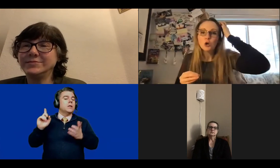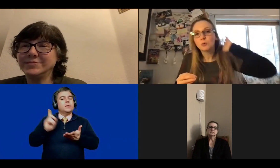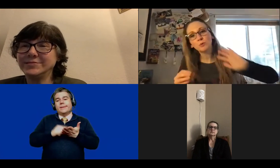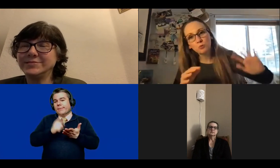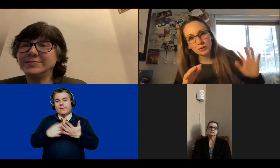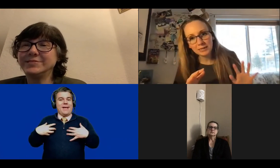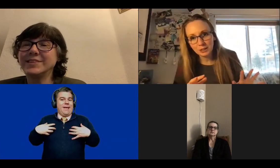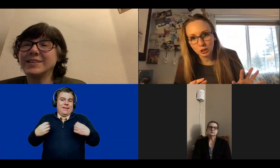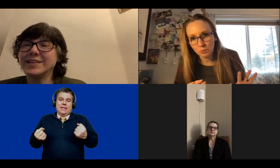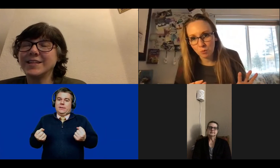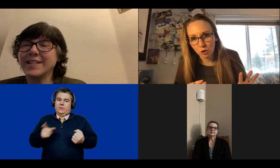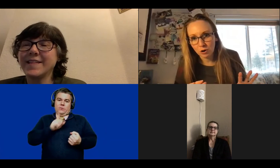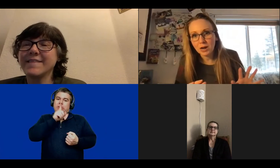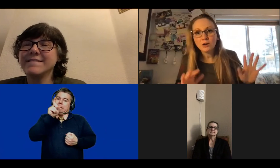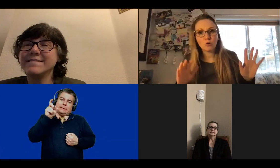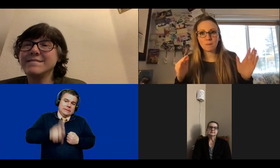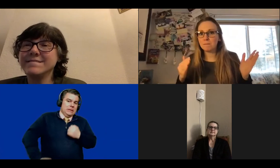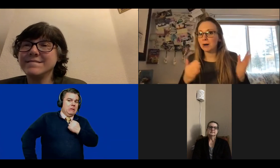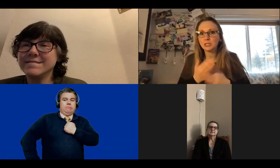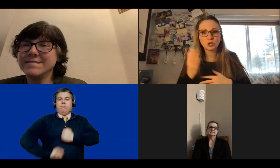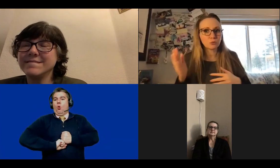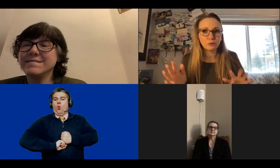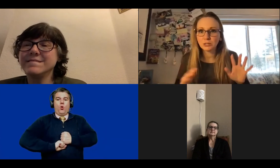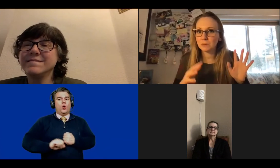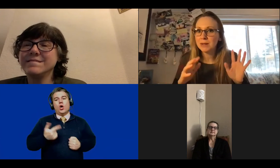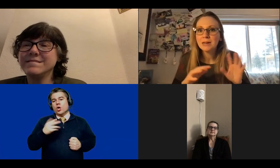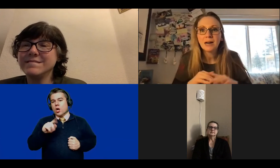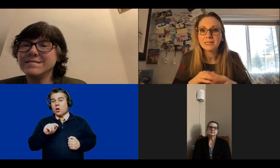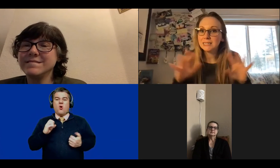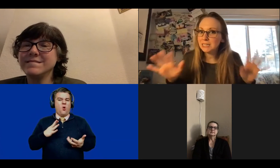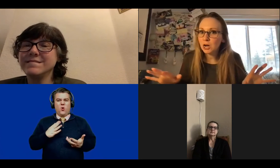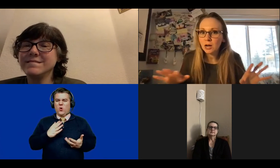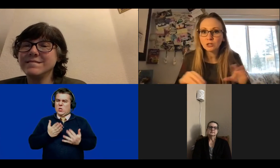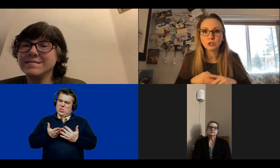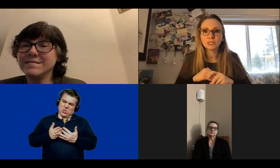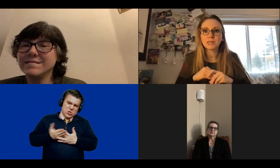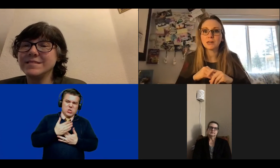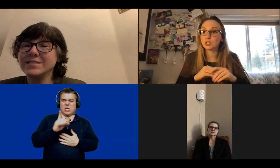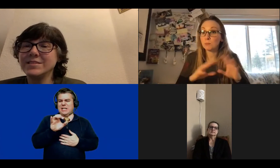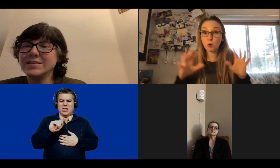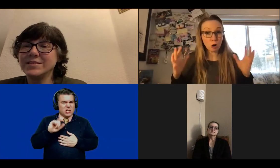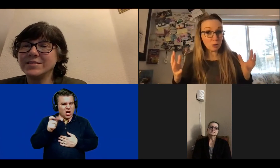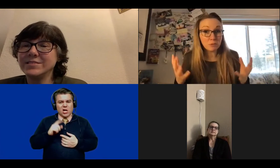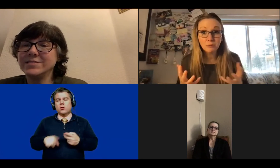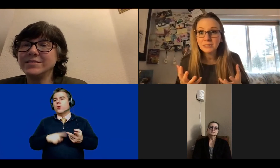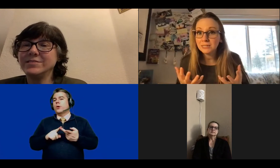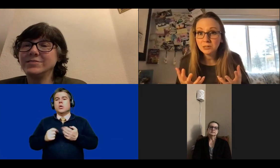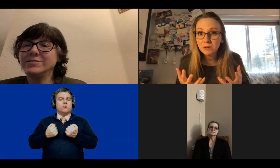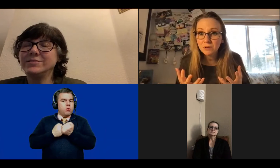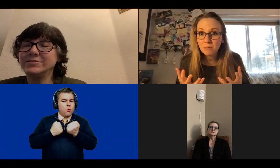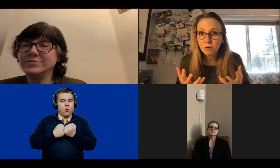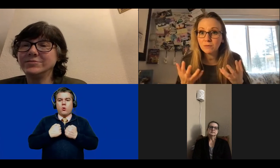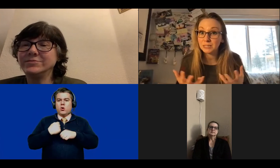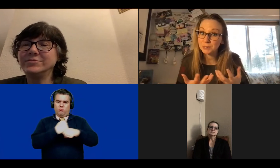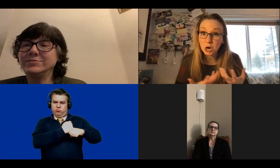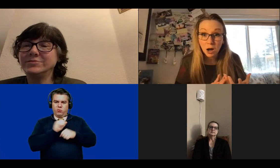health where we really need to support our gut or bust through some detox, or just kind of support our immune system